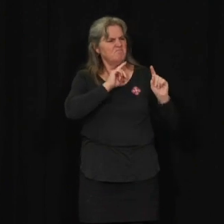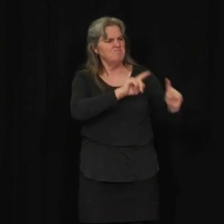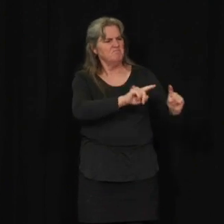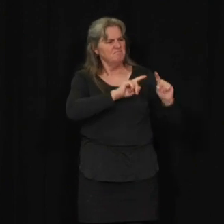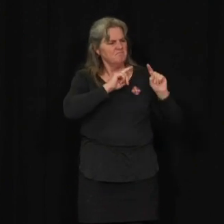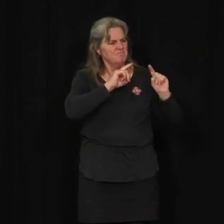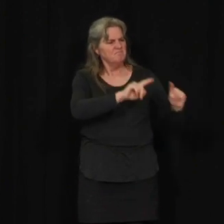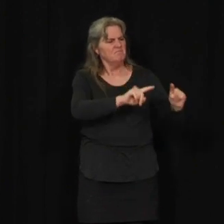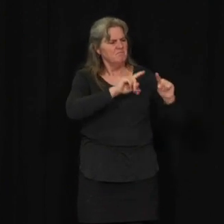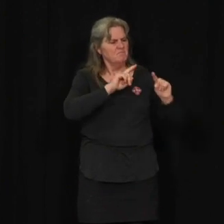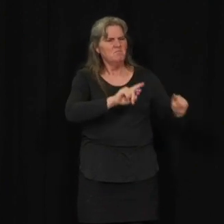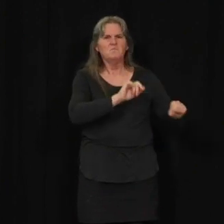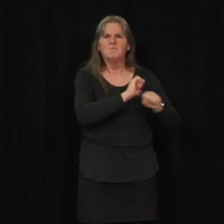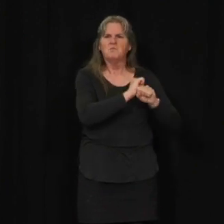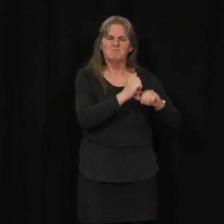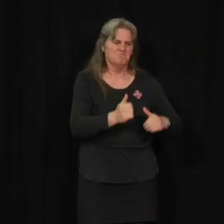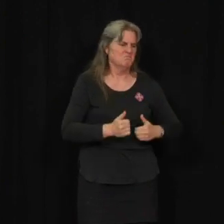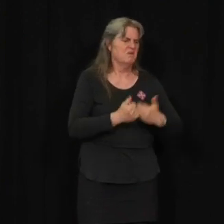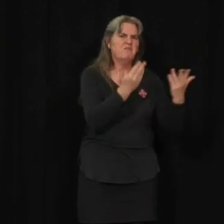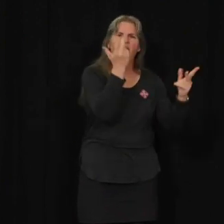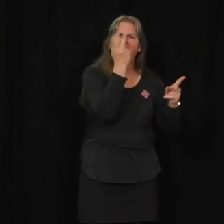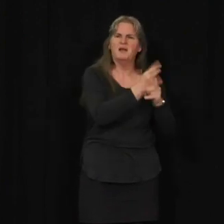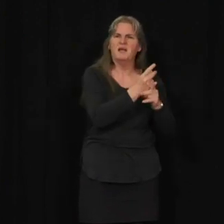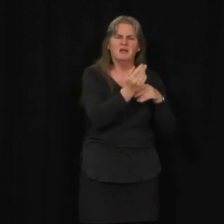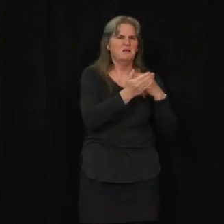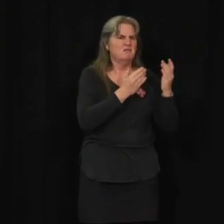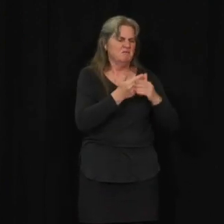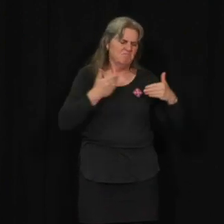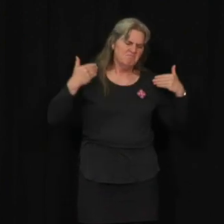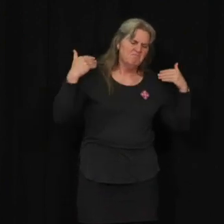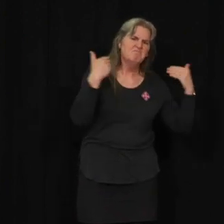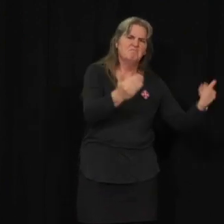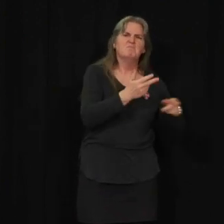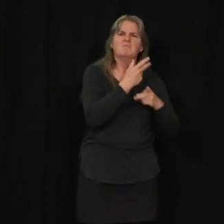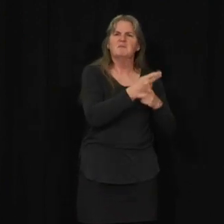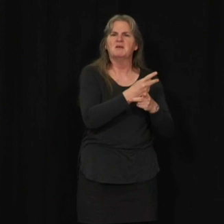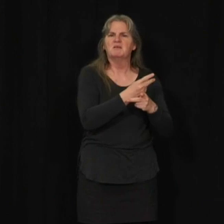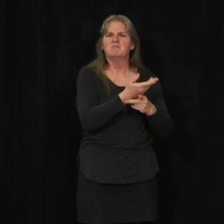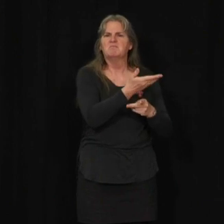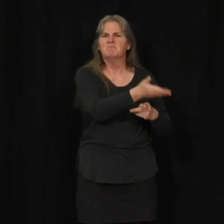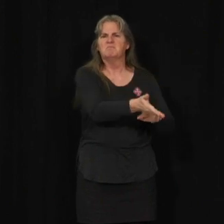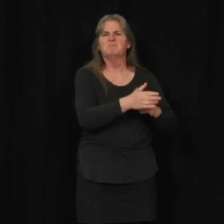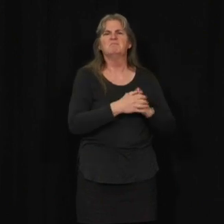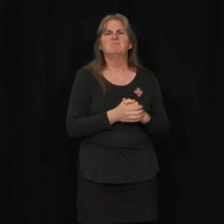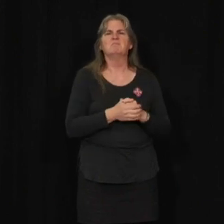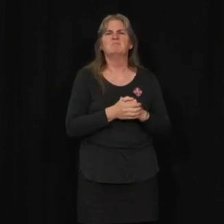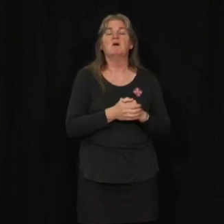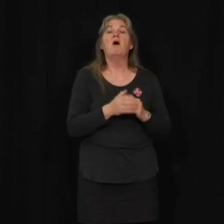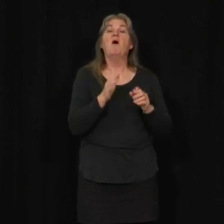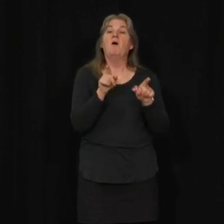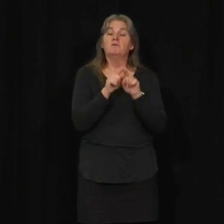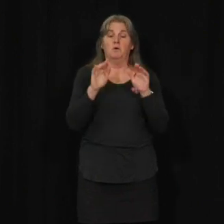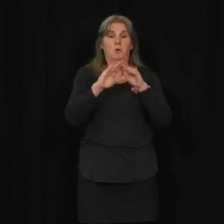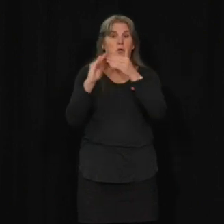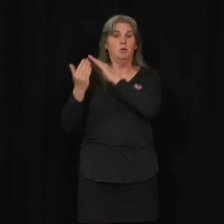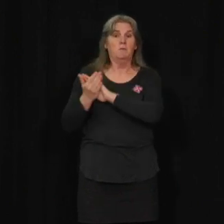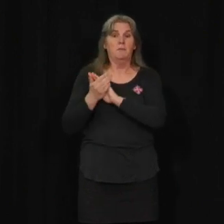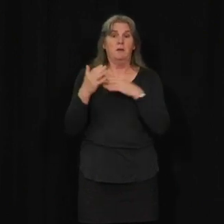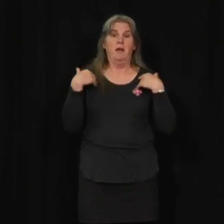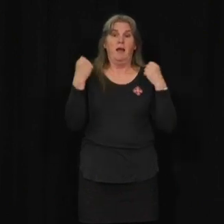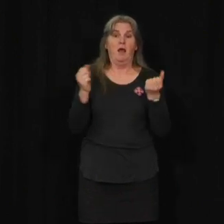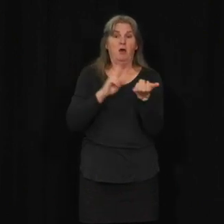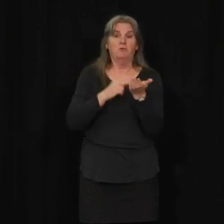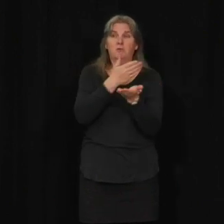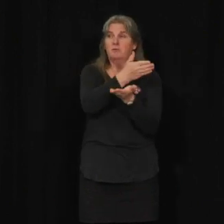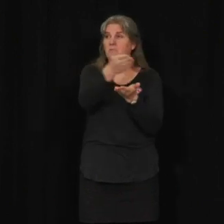to provide care for whomever needs help. Meanwhile, Yukon community health nurses continue with their wide scope